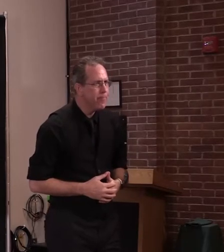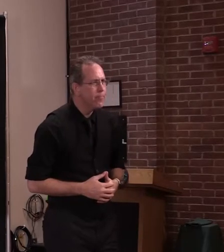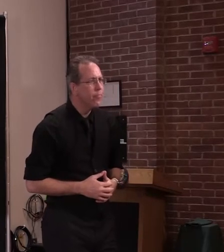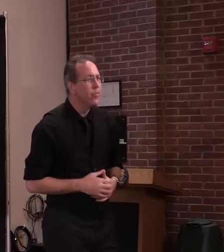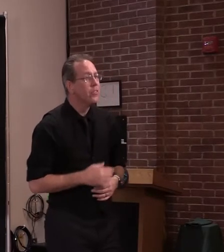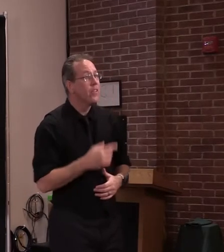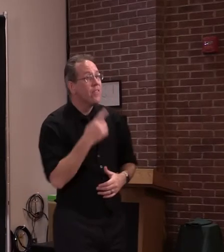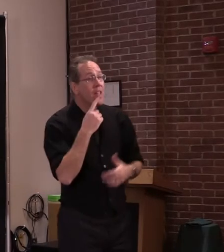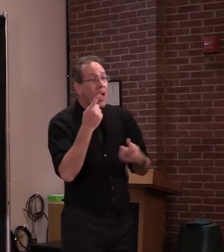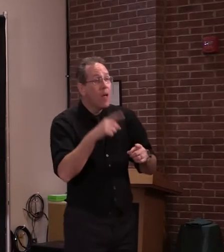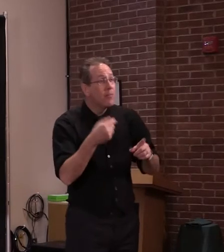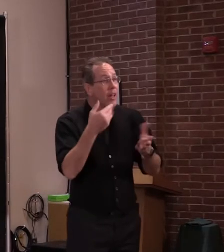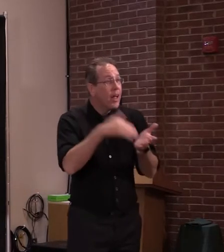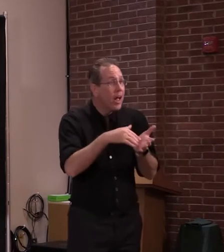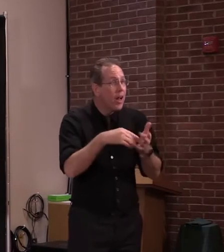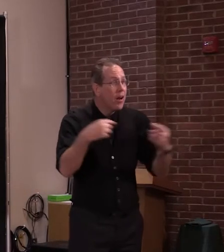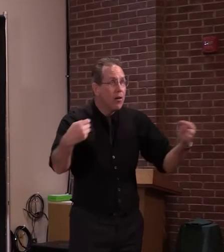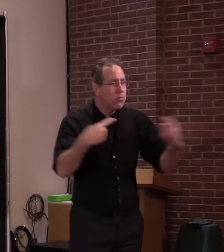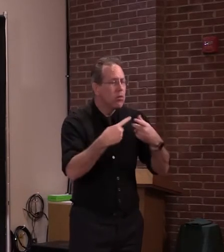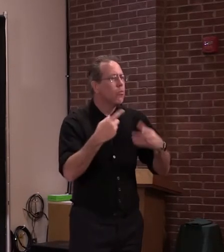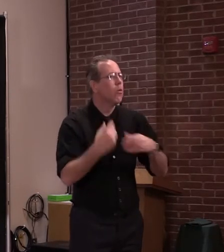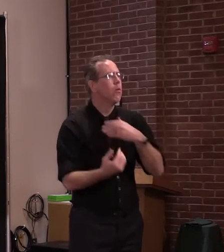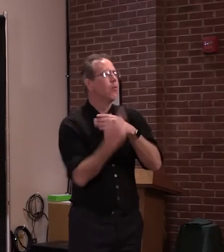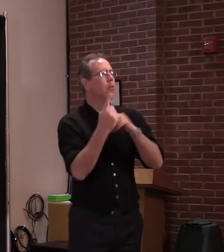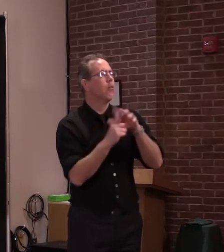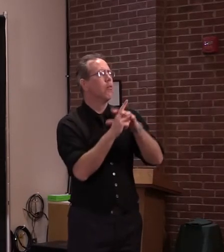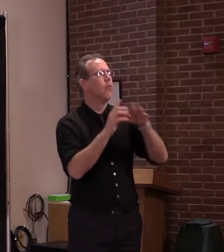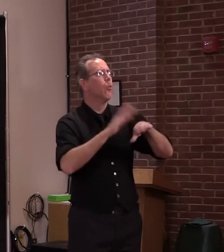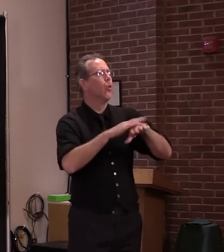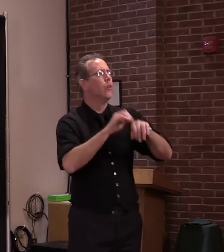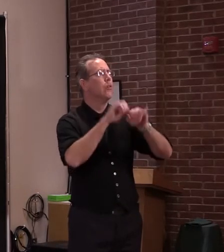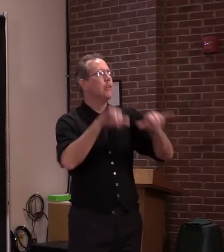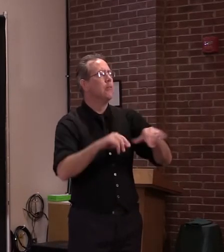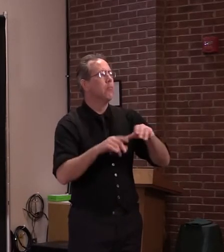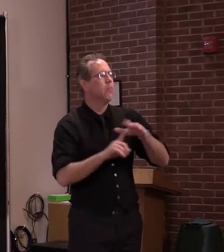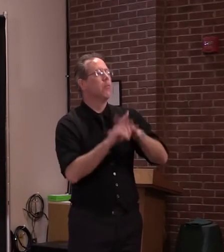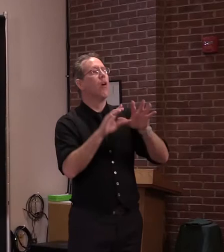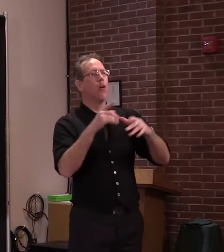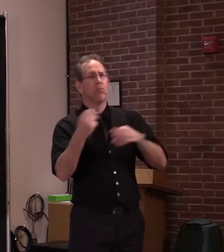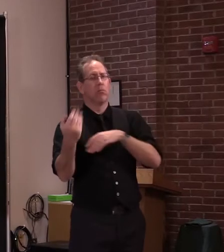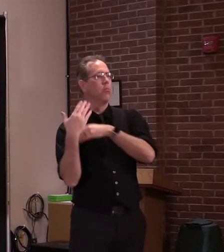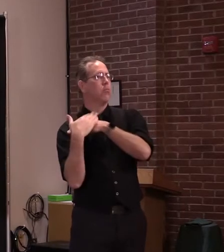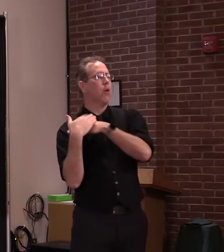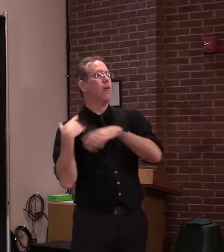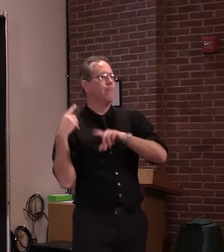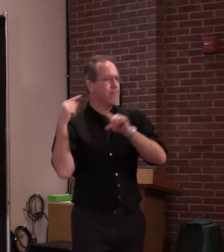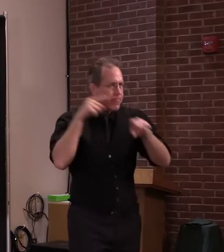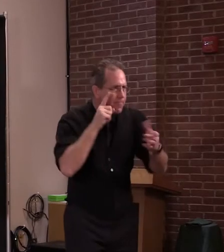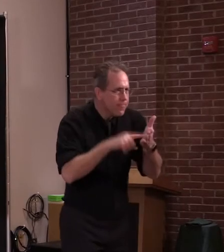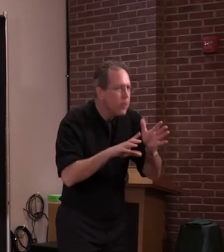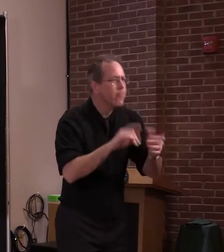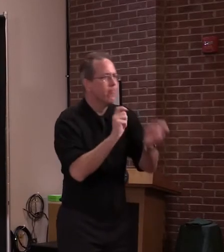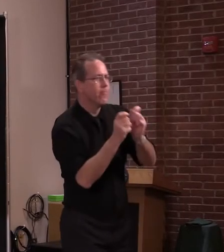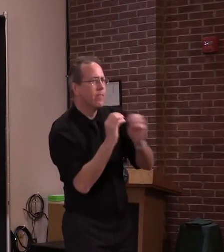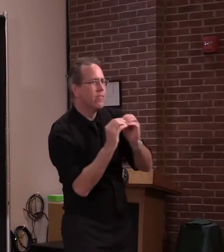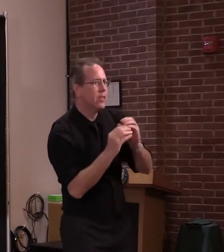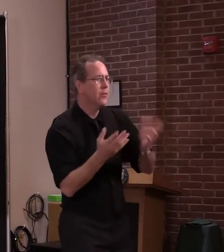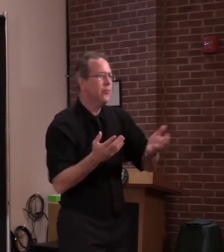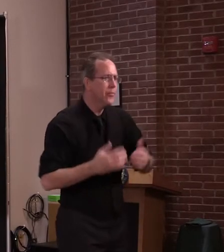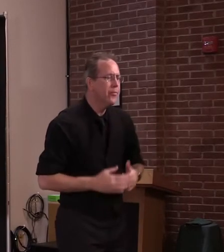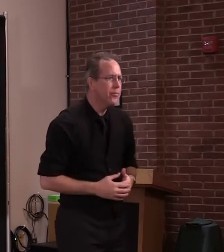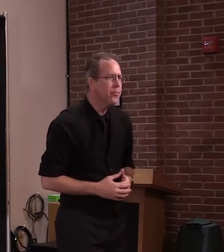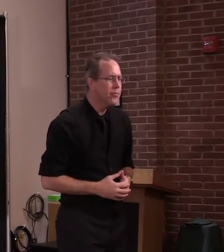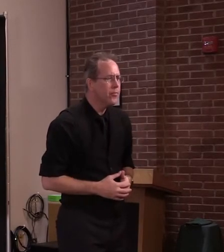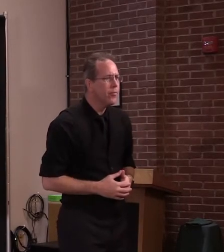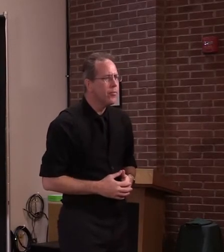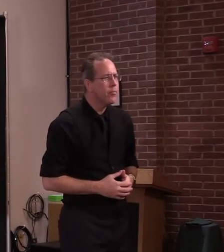to ensure that we don't delay results. Okay. And then just one quick question about the